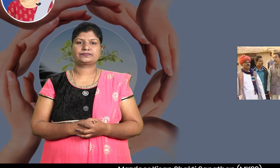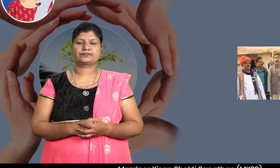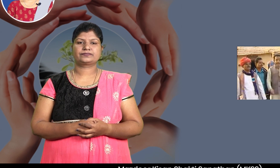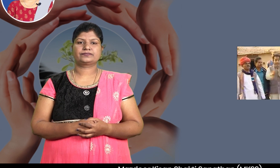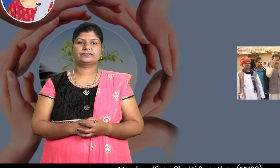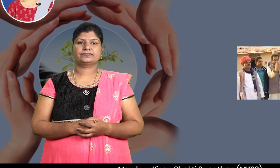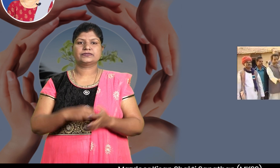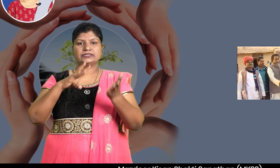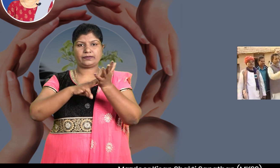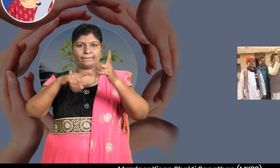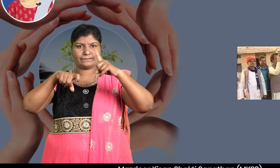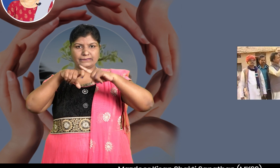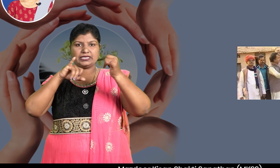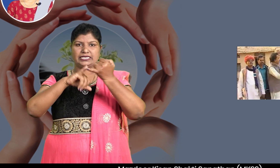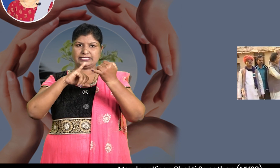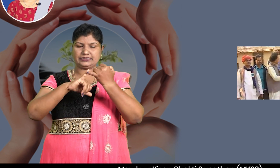MKSS.